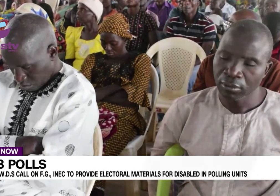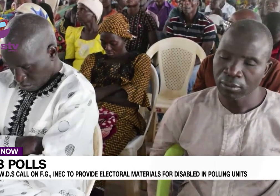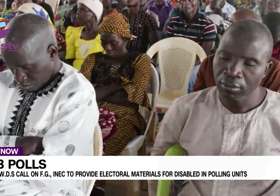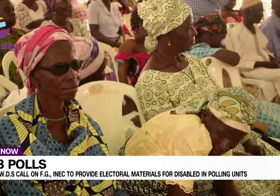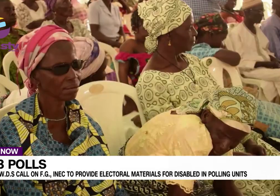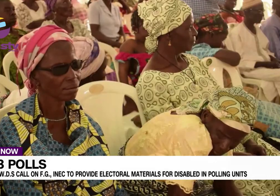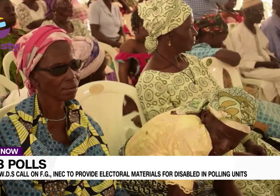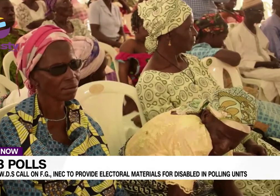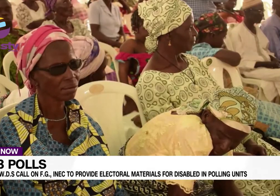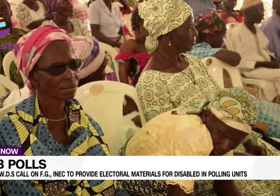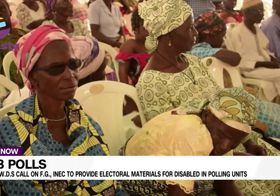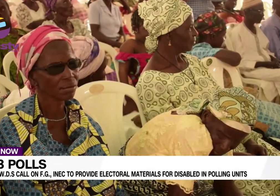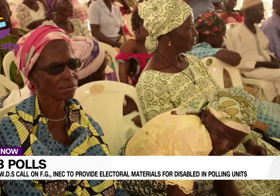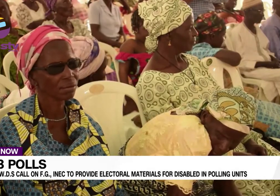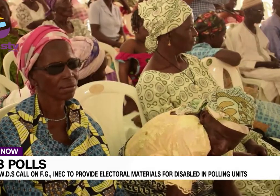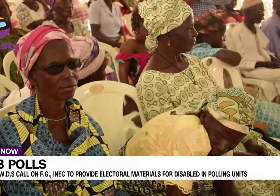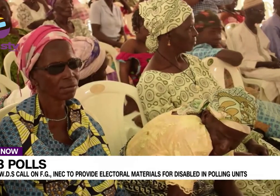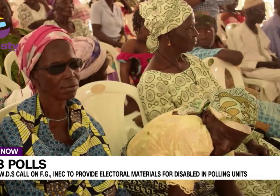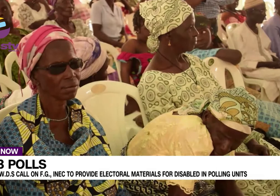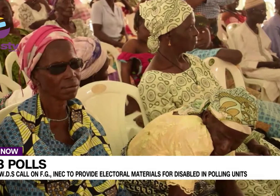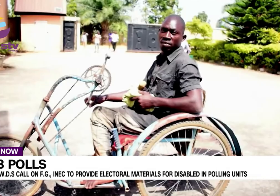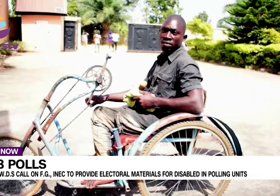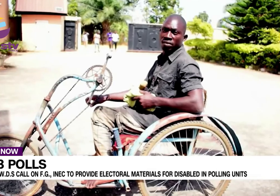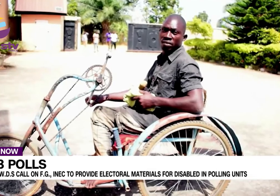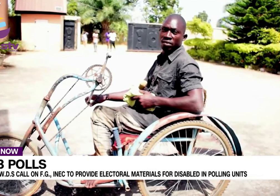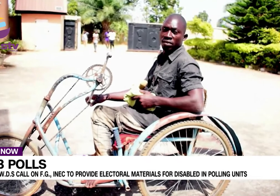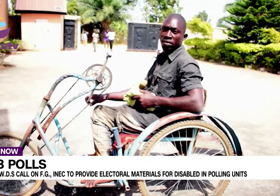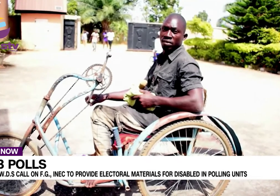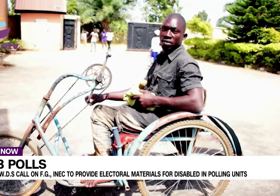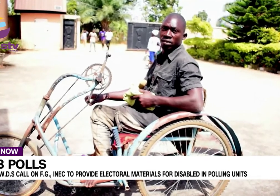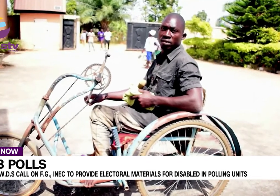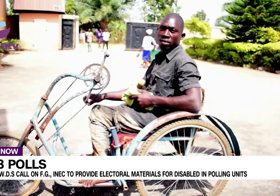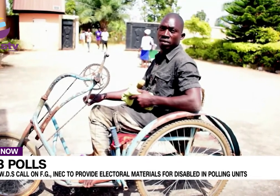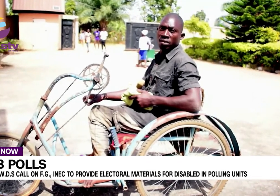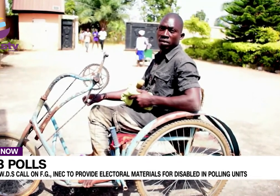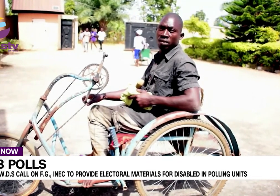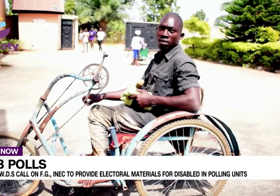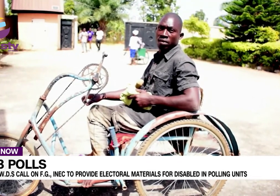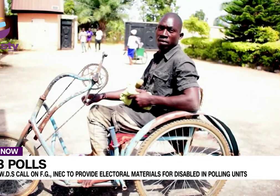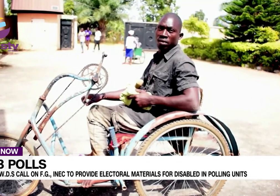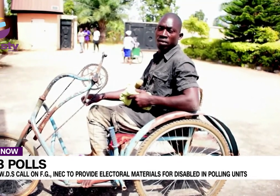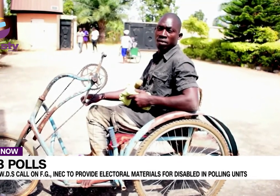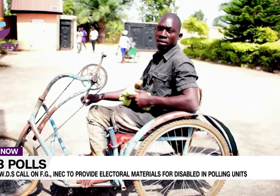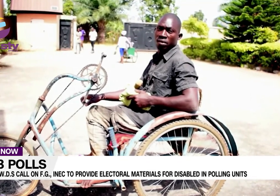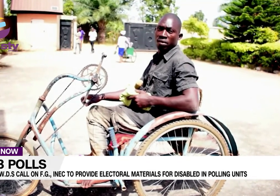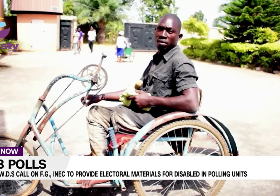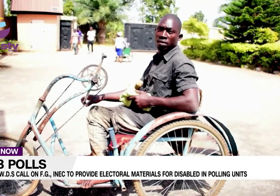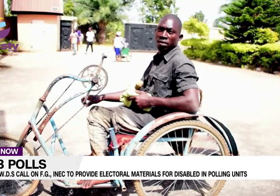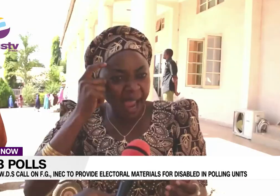Maggi, wrappers, and 1,000 Naira has gone, noting that it's time for them to prove to the world that there